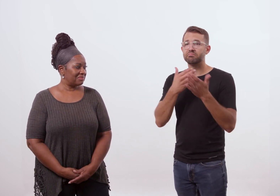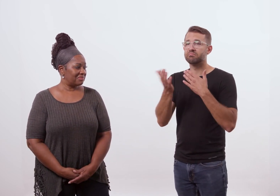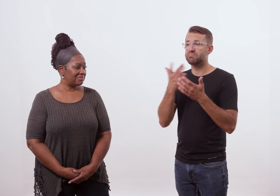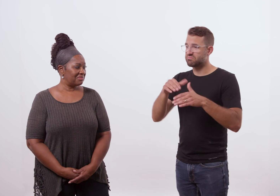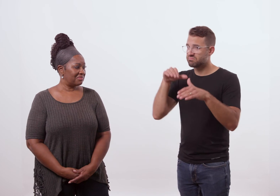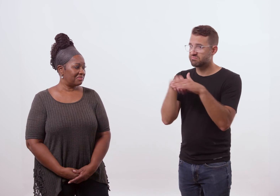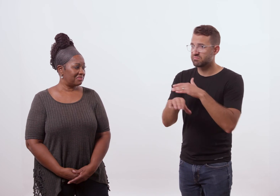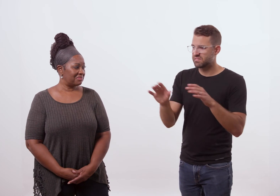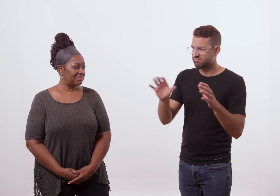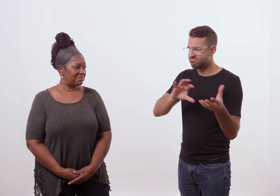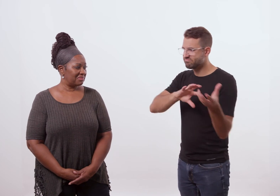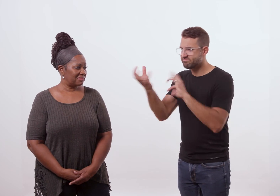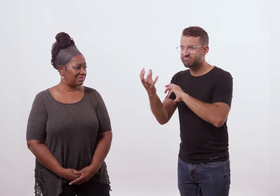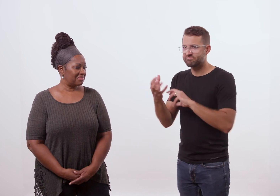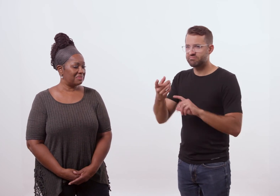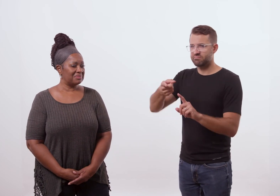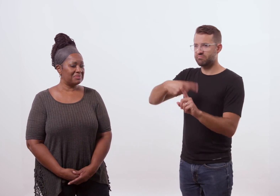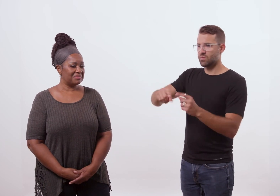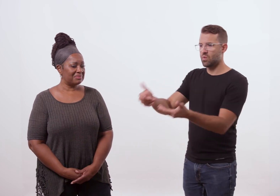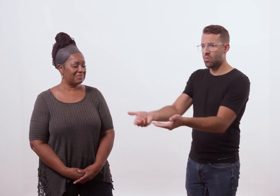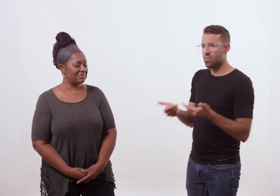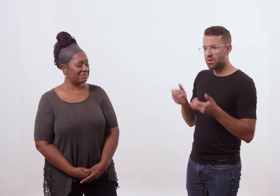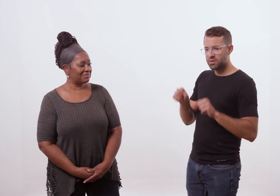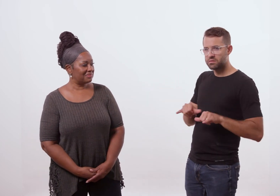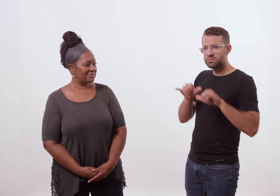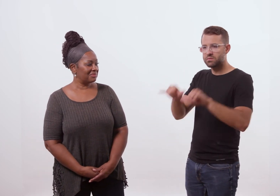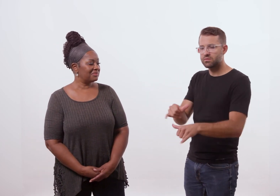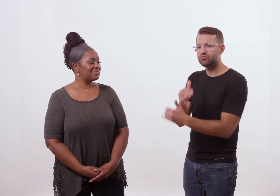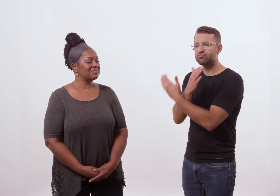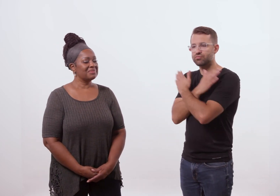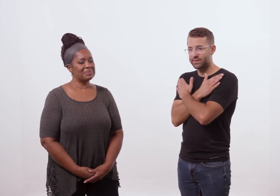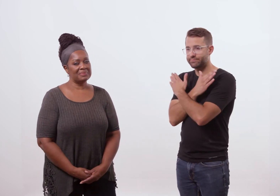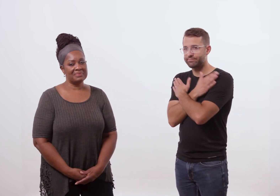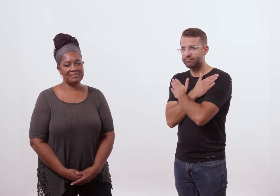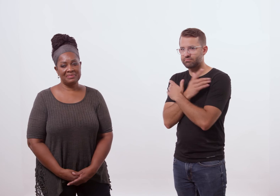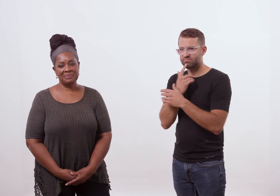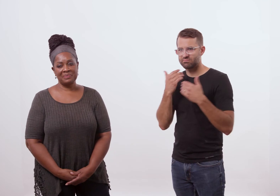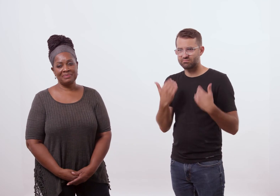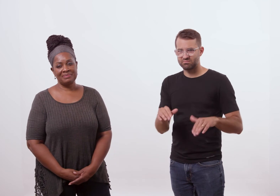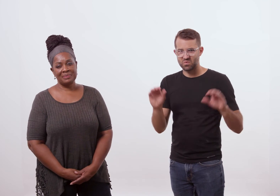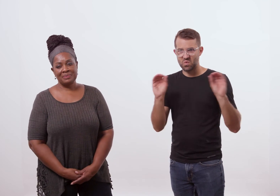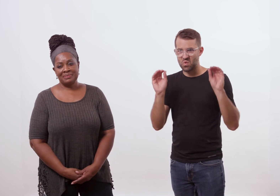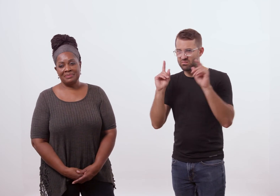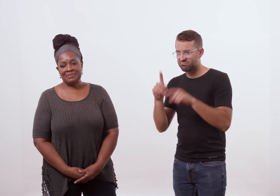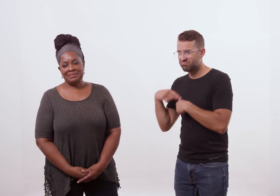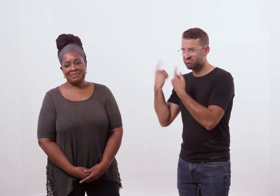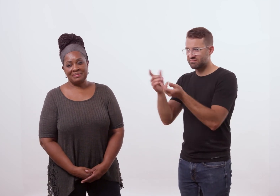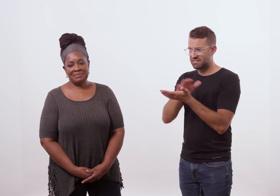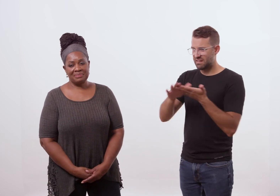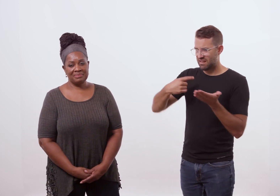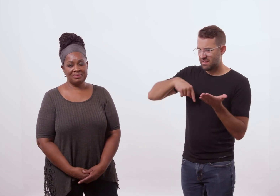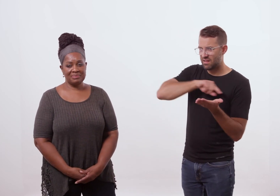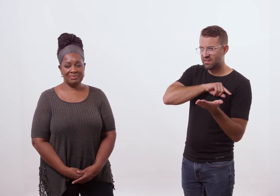you are welcome now to stay here and rest. No one has ever been kind to us before. We thought we were all alone in a world